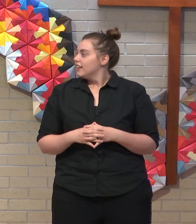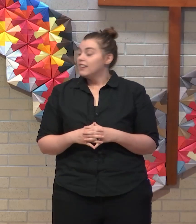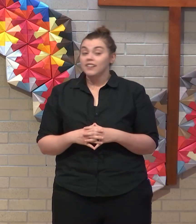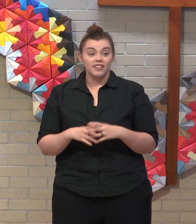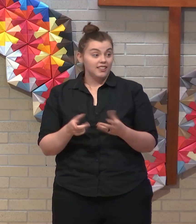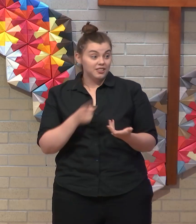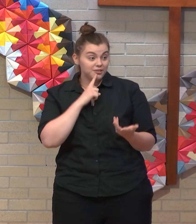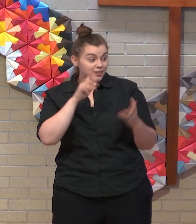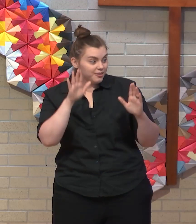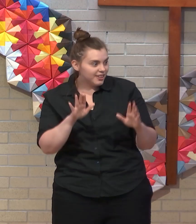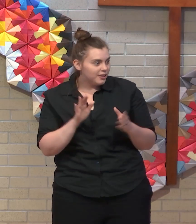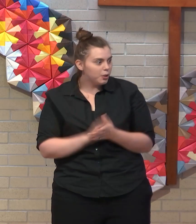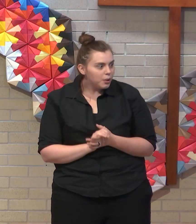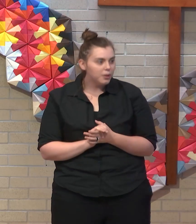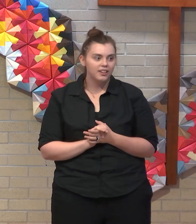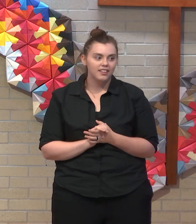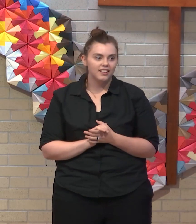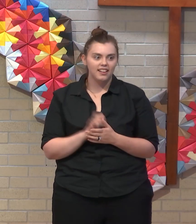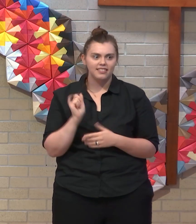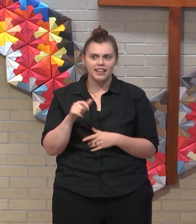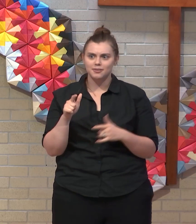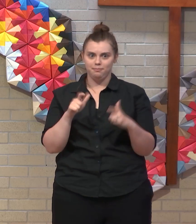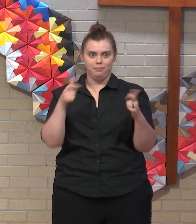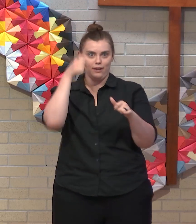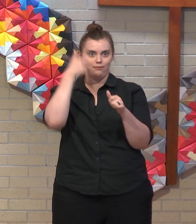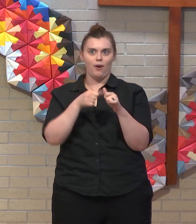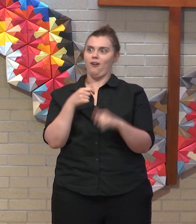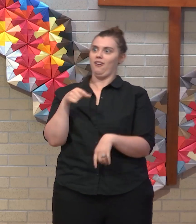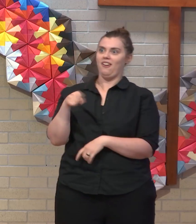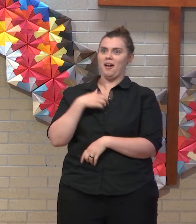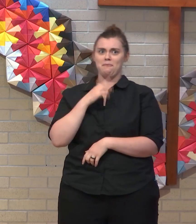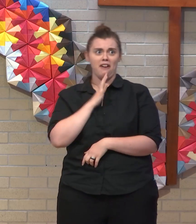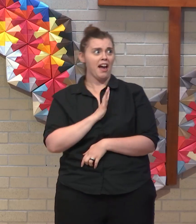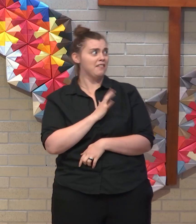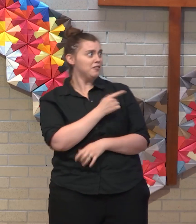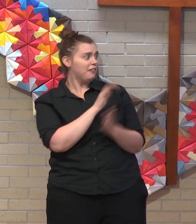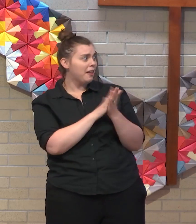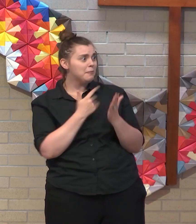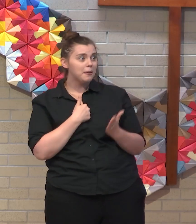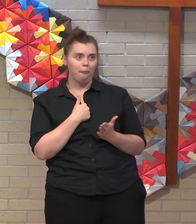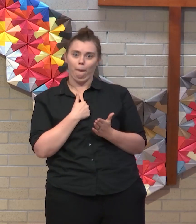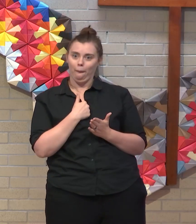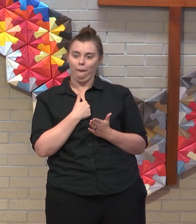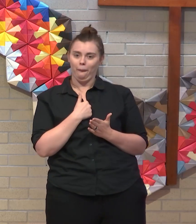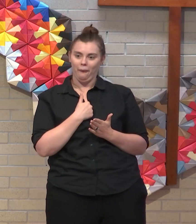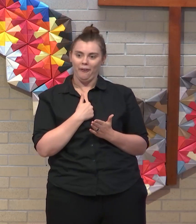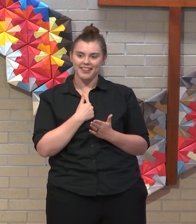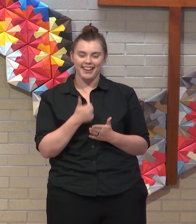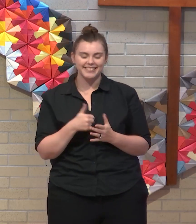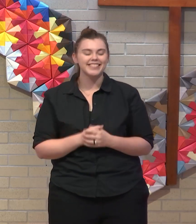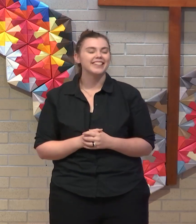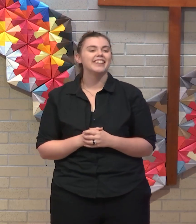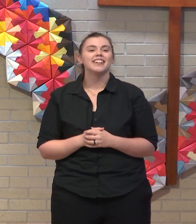So wonderful. That's a big memory when you're 5 years old, so thank you for creating that.